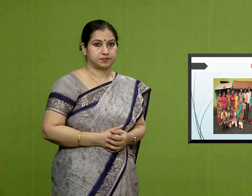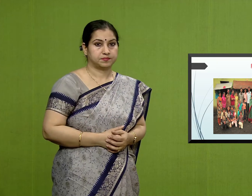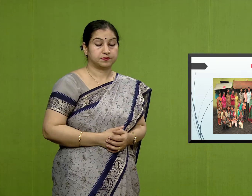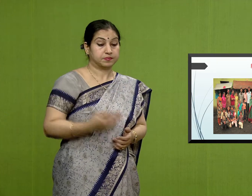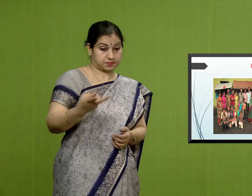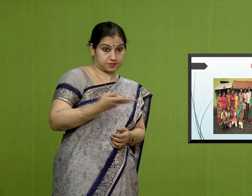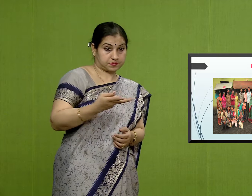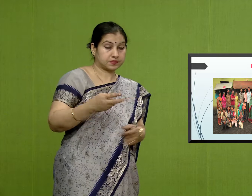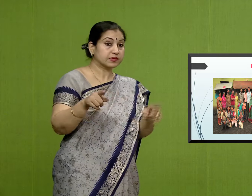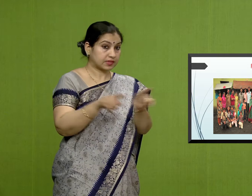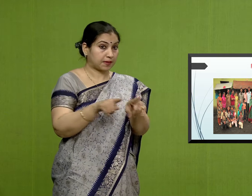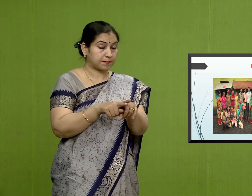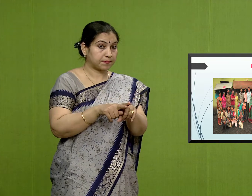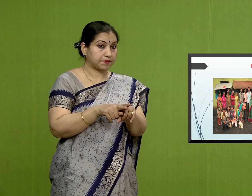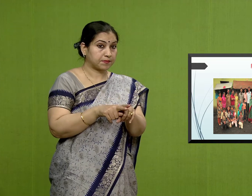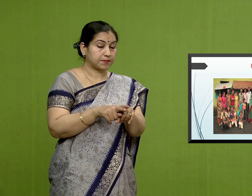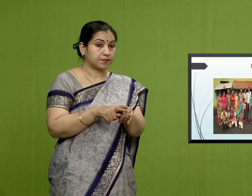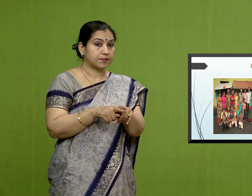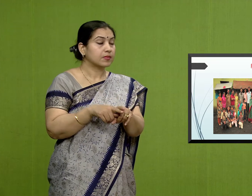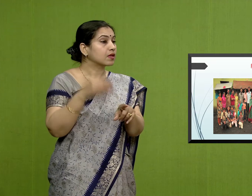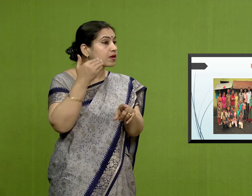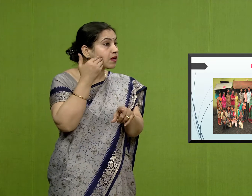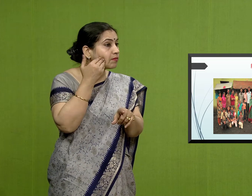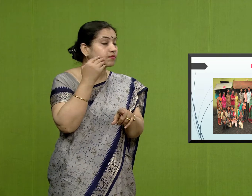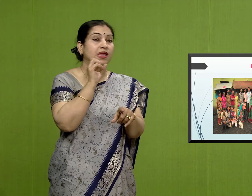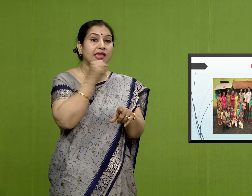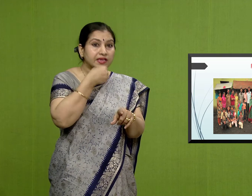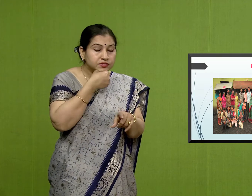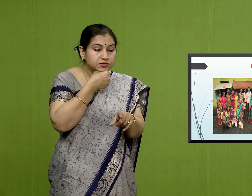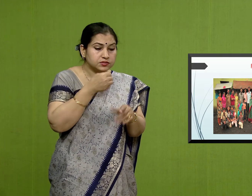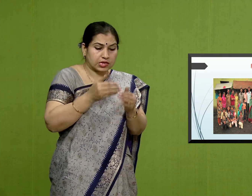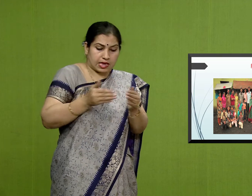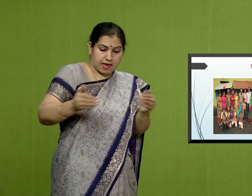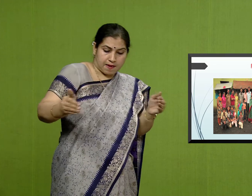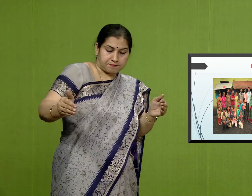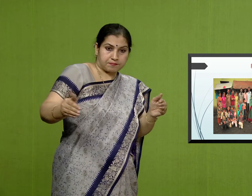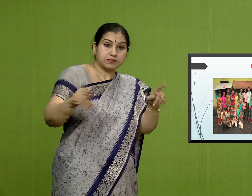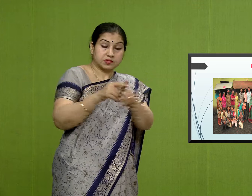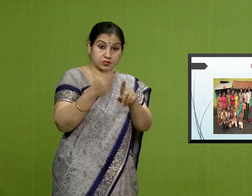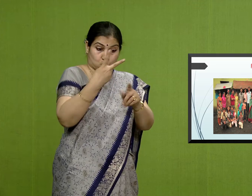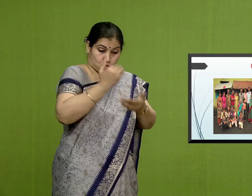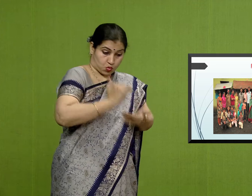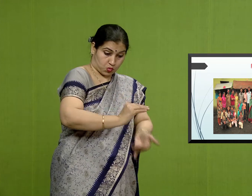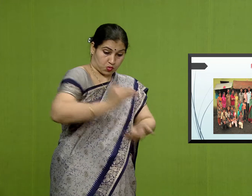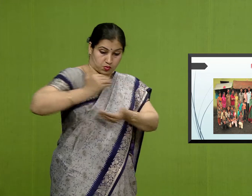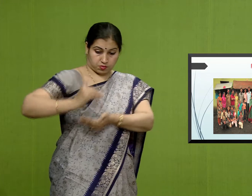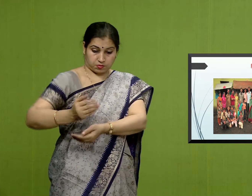They can also keep the adequate age gap between two children, which